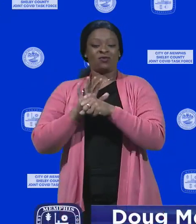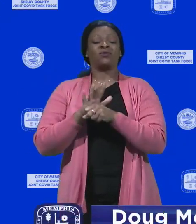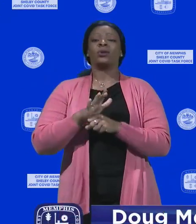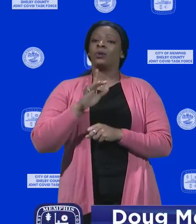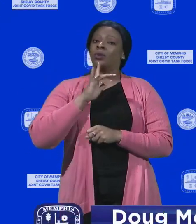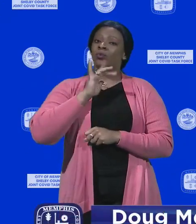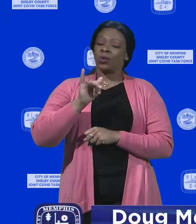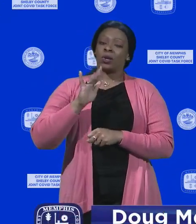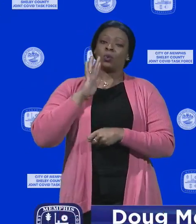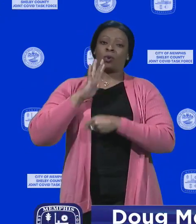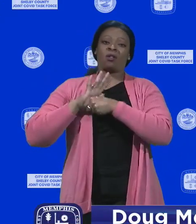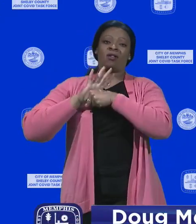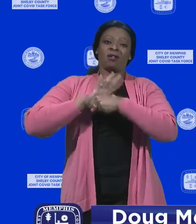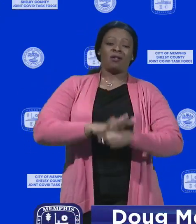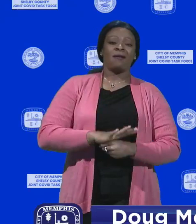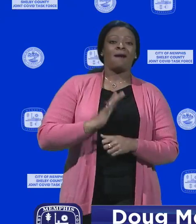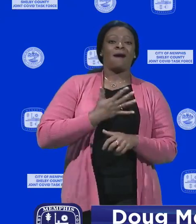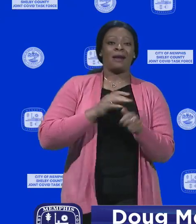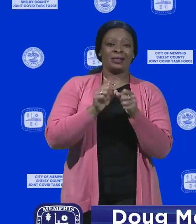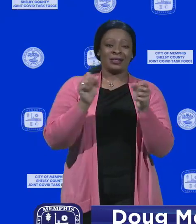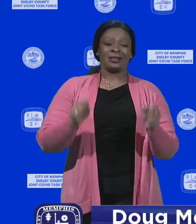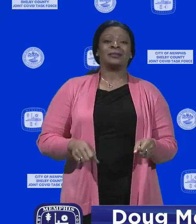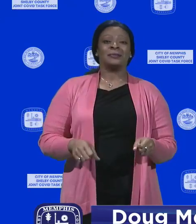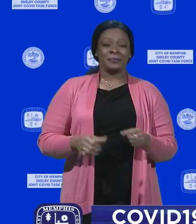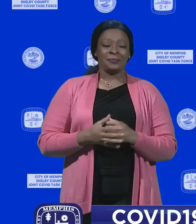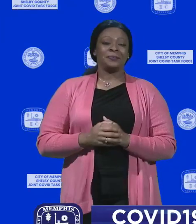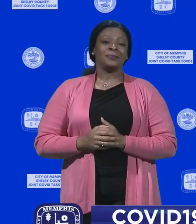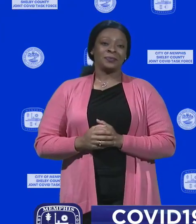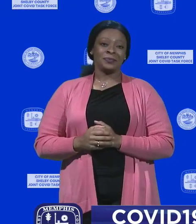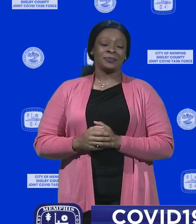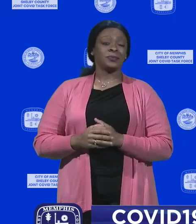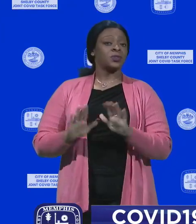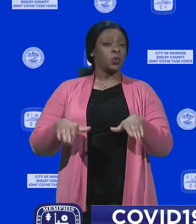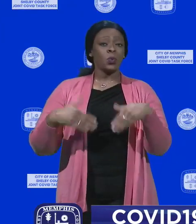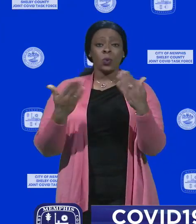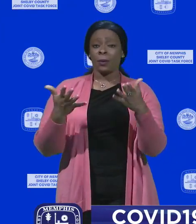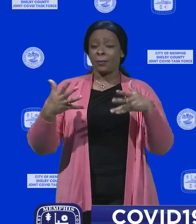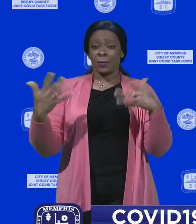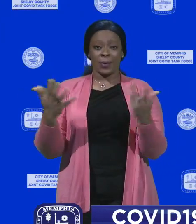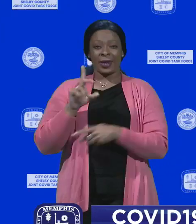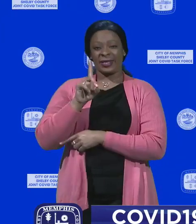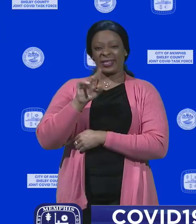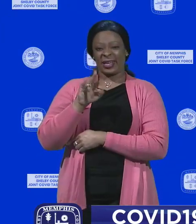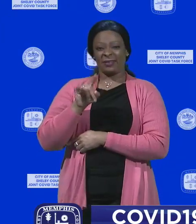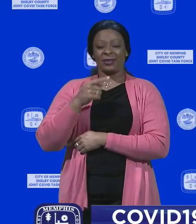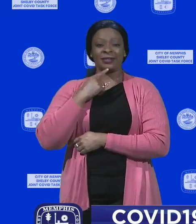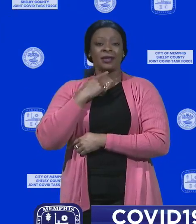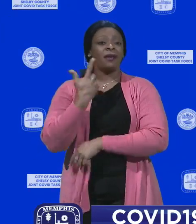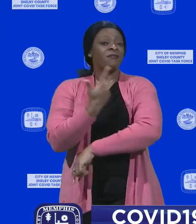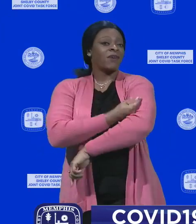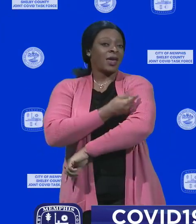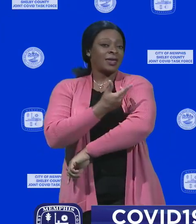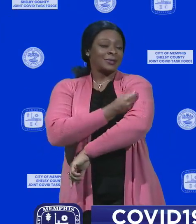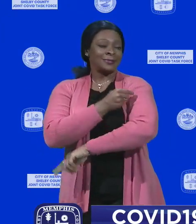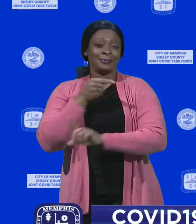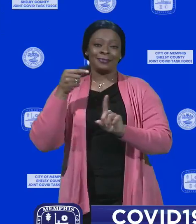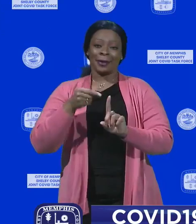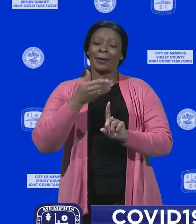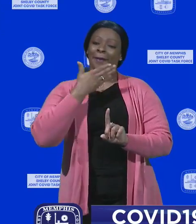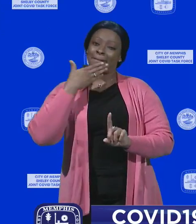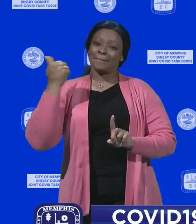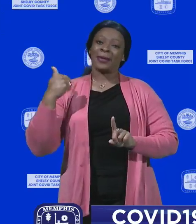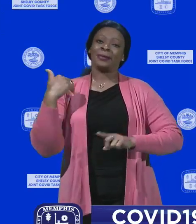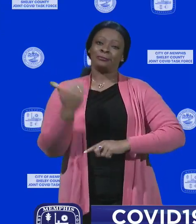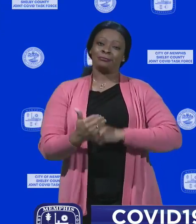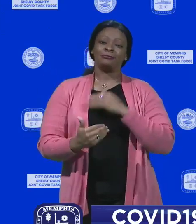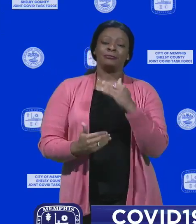really strain our system. And so my recommendation is what David said. Vaccination is our best course to